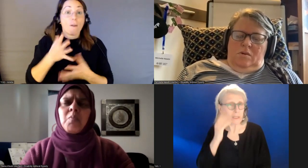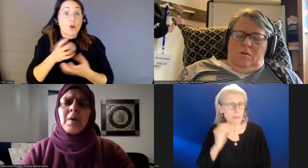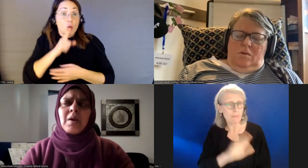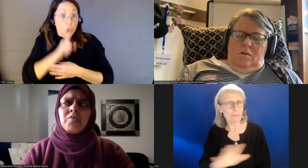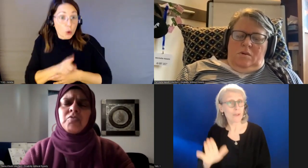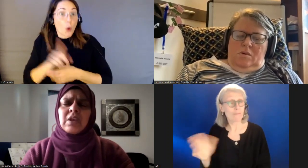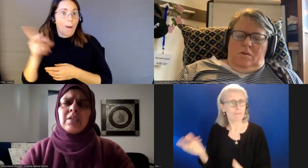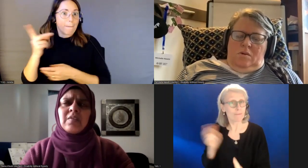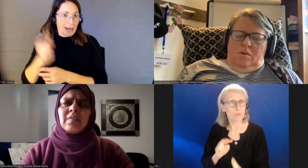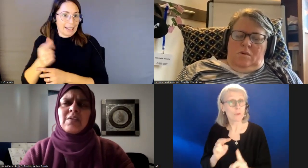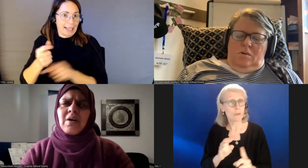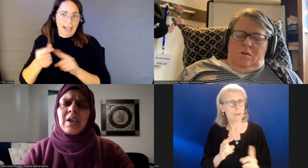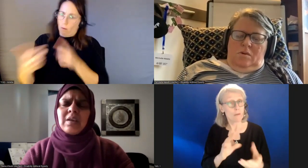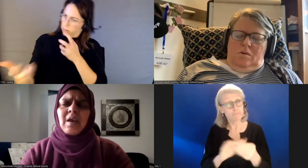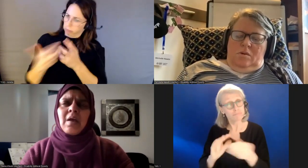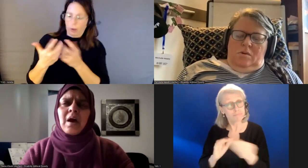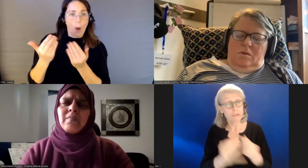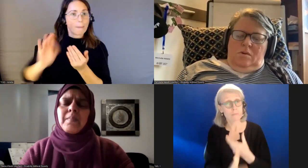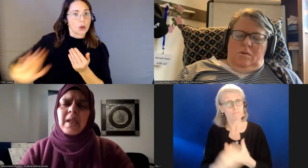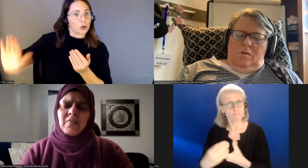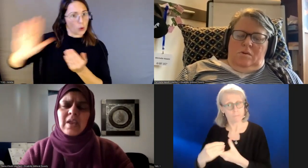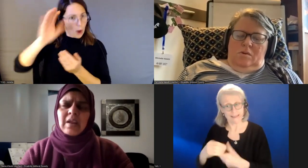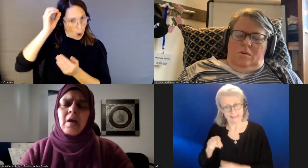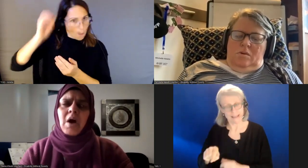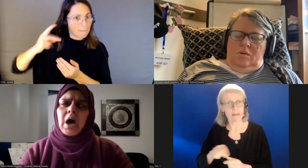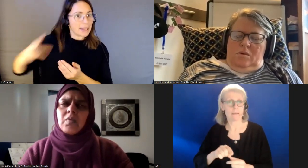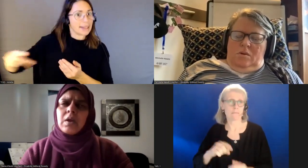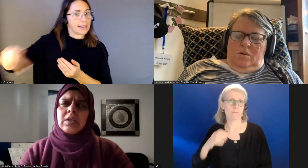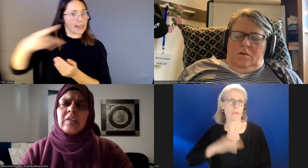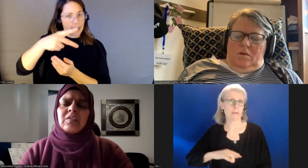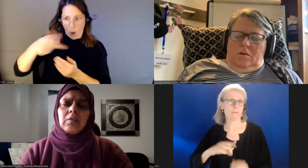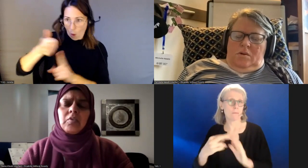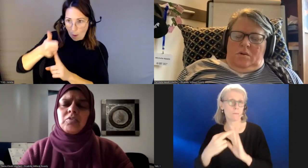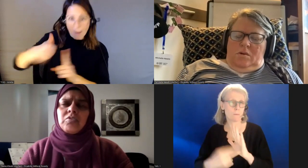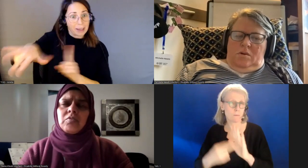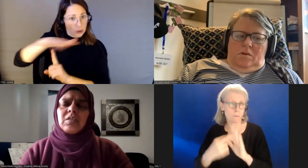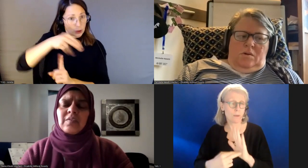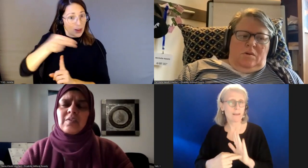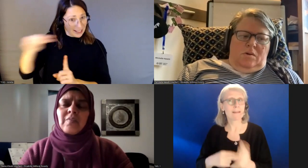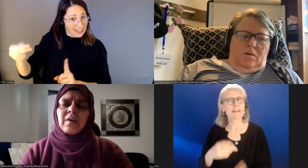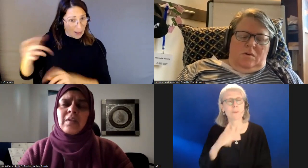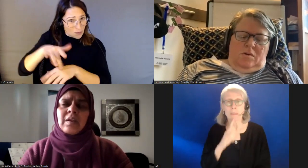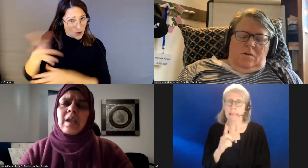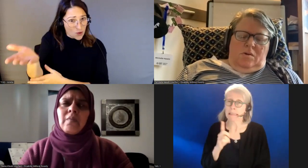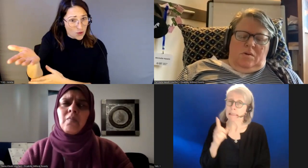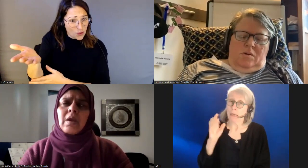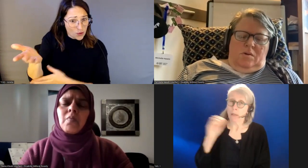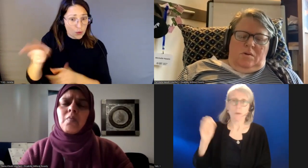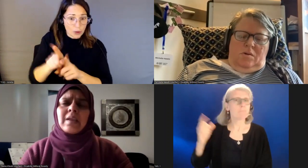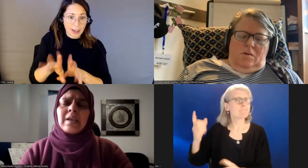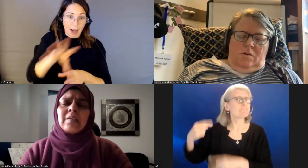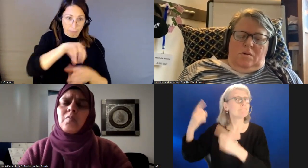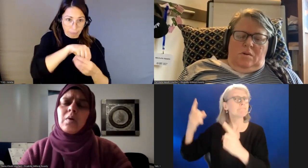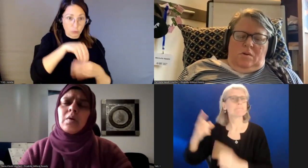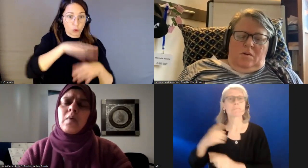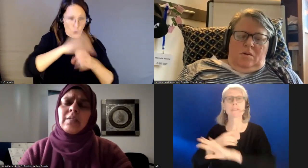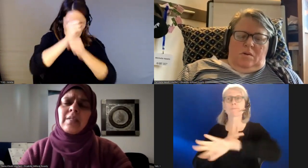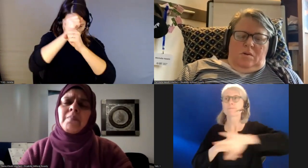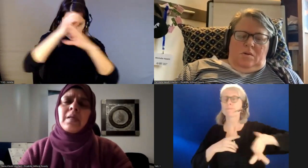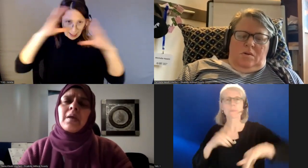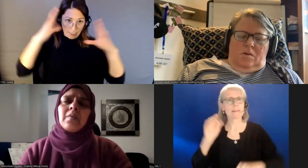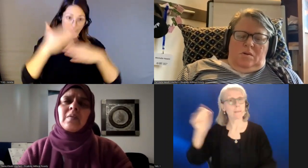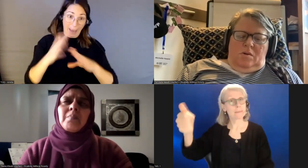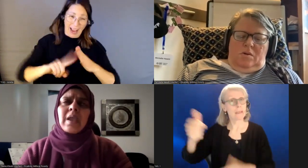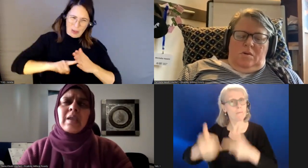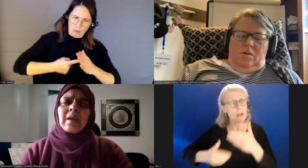as equal partners in the design of the benefit. Ottawa needs to learn to do things differently, and we are ready to work with